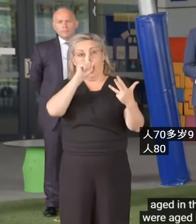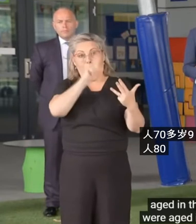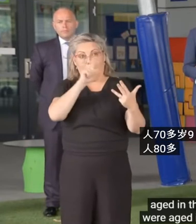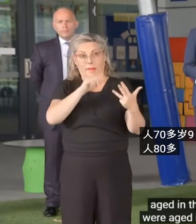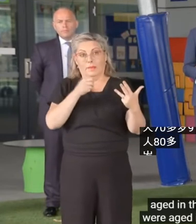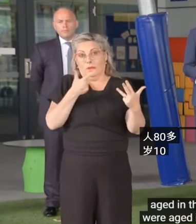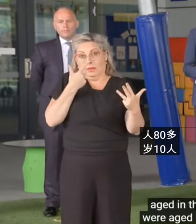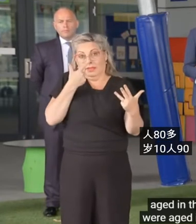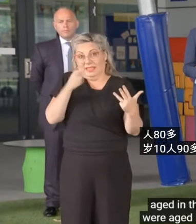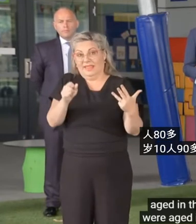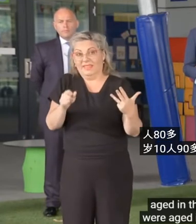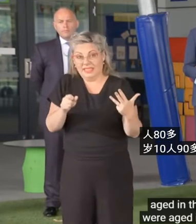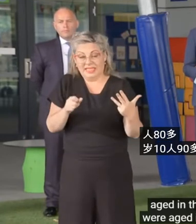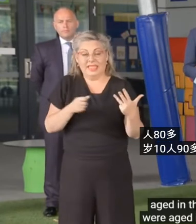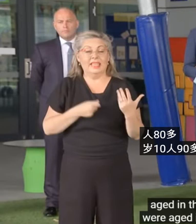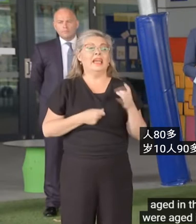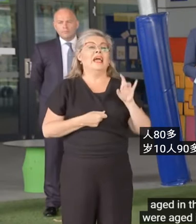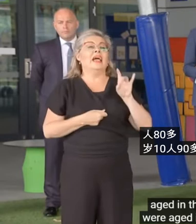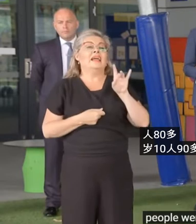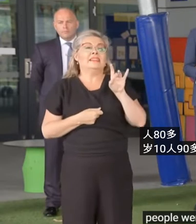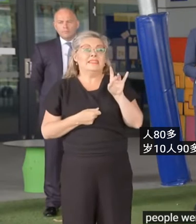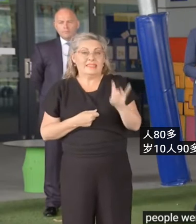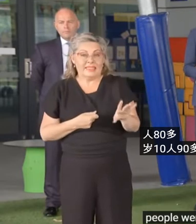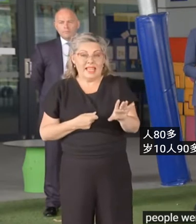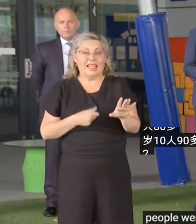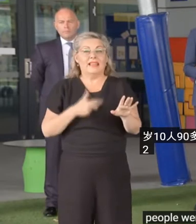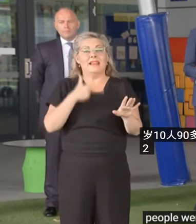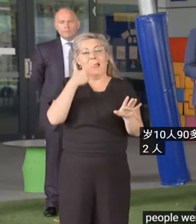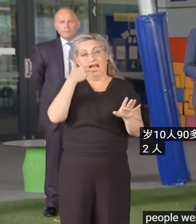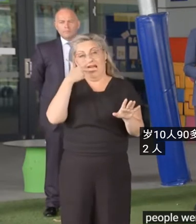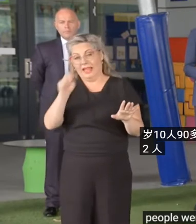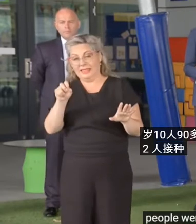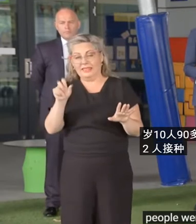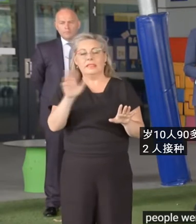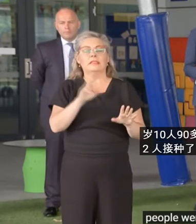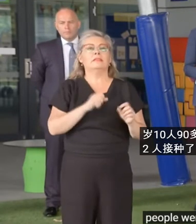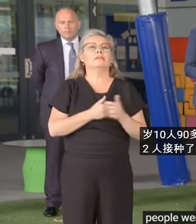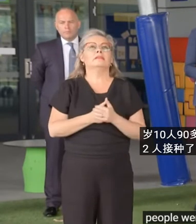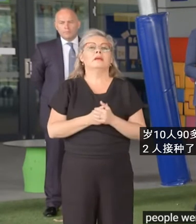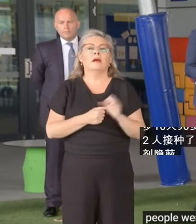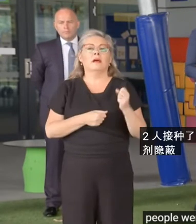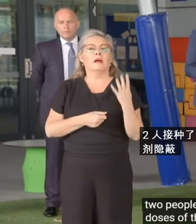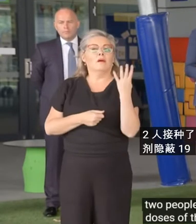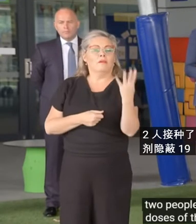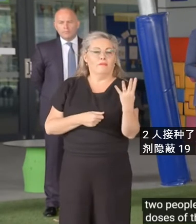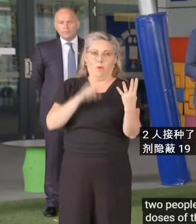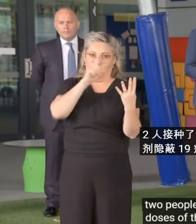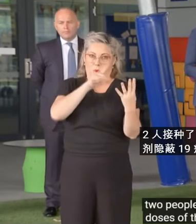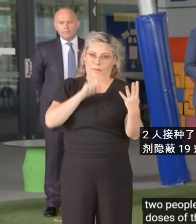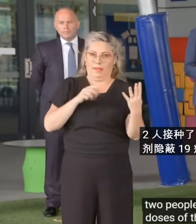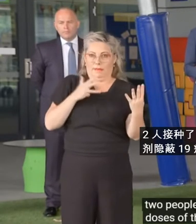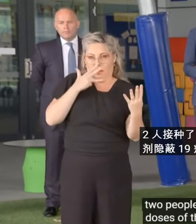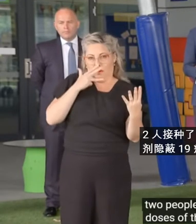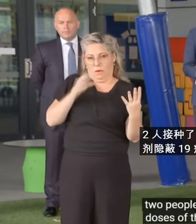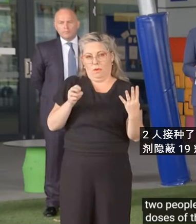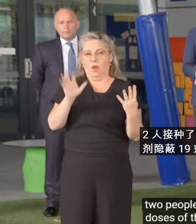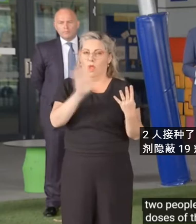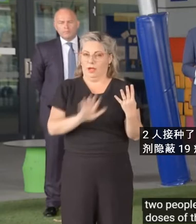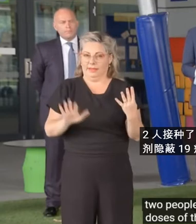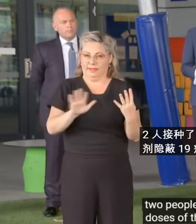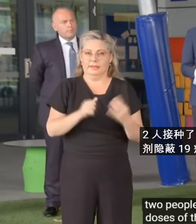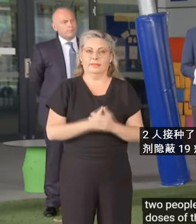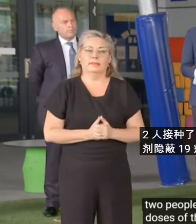their 80s, and 4 people were aged in their 90s. 2 people had received 3 doses of the COVID-19